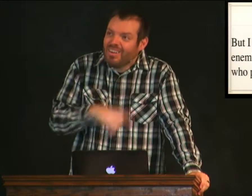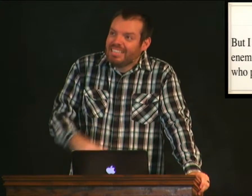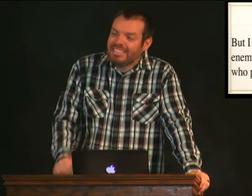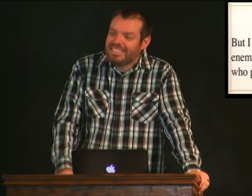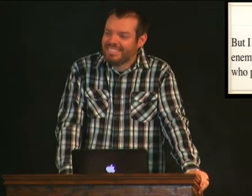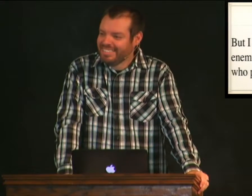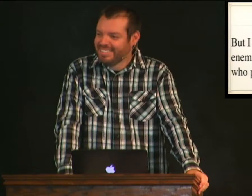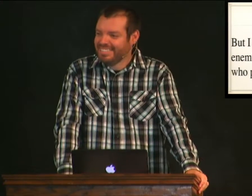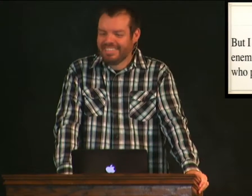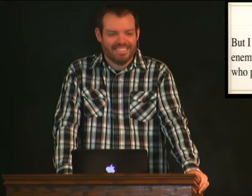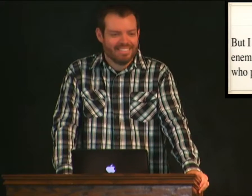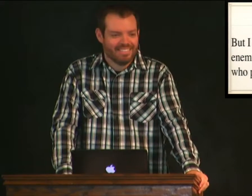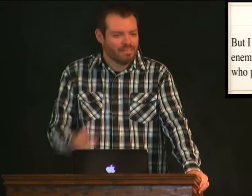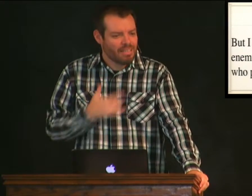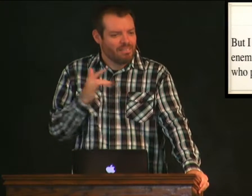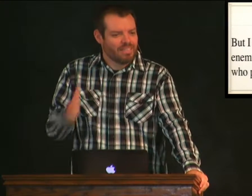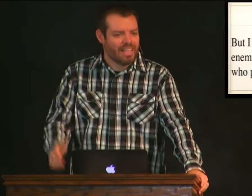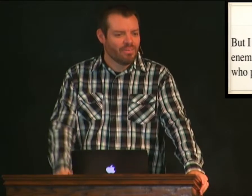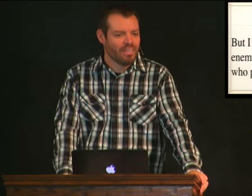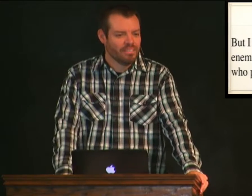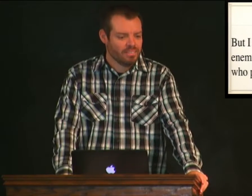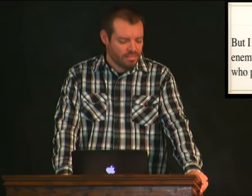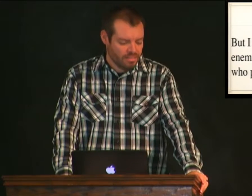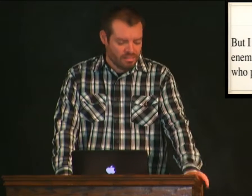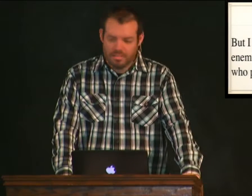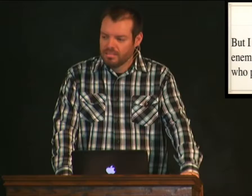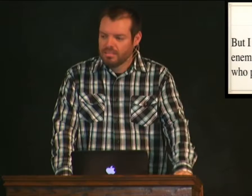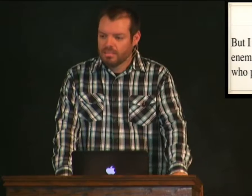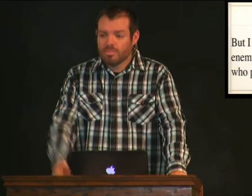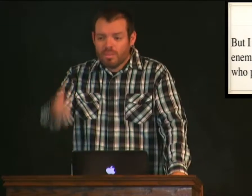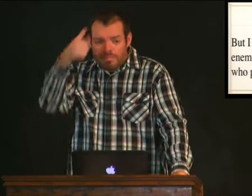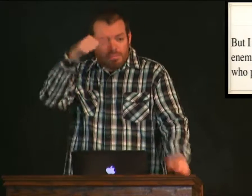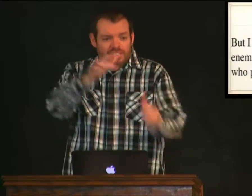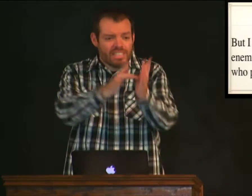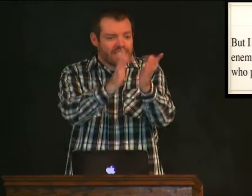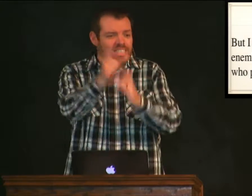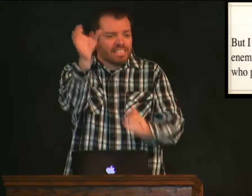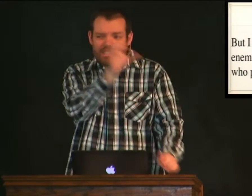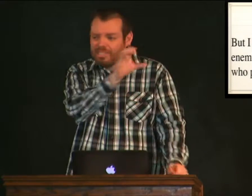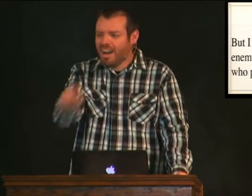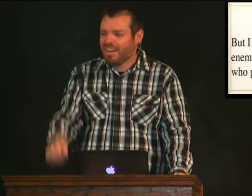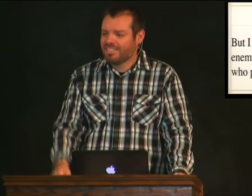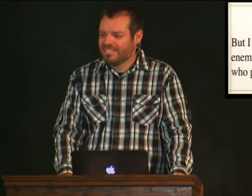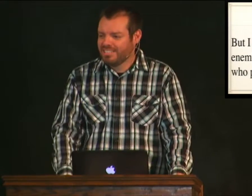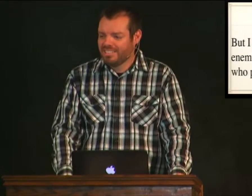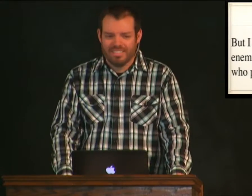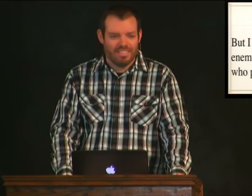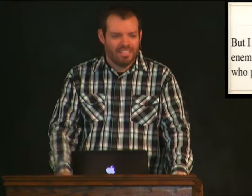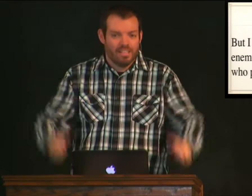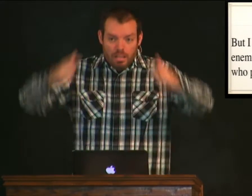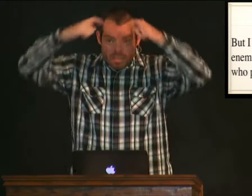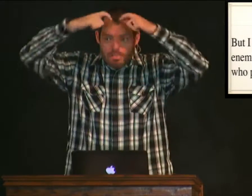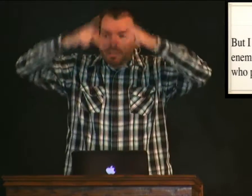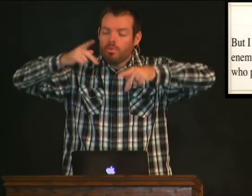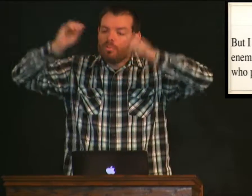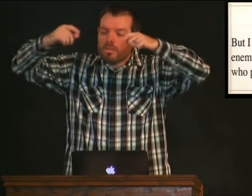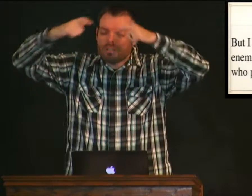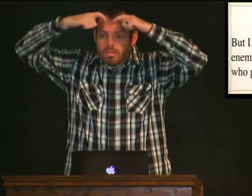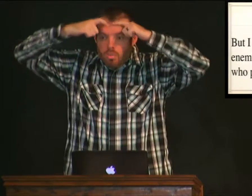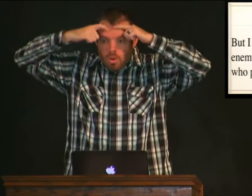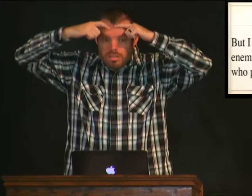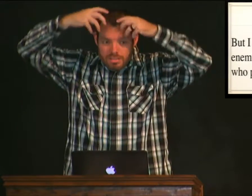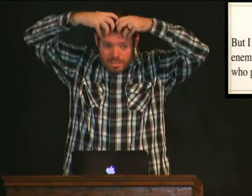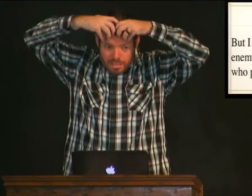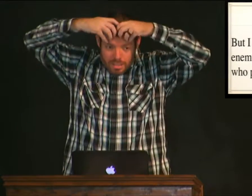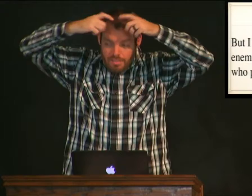Really, Lord? Sometimes you feel that way. But remember Jesus on the cross. The people who